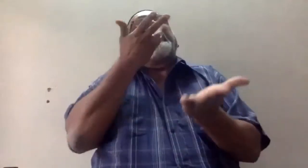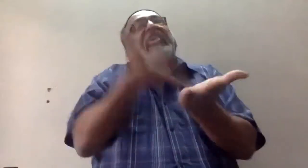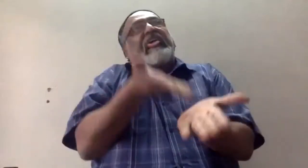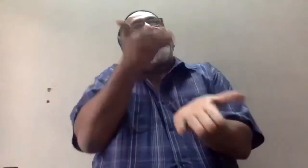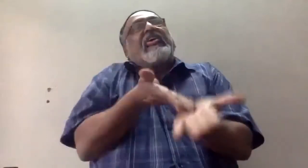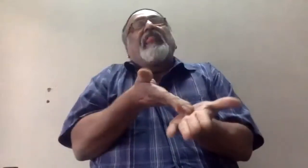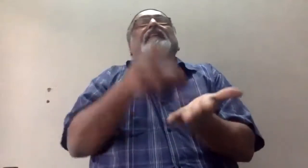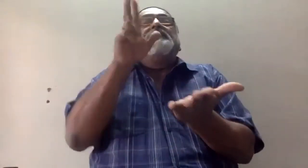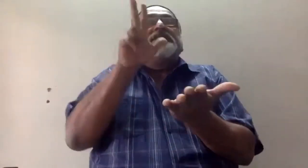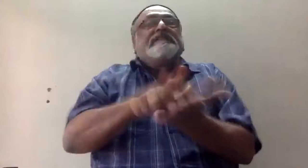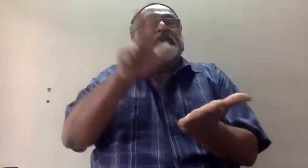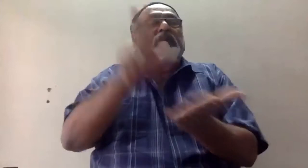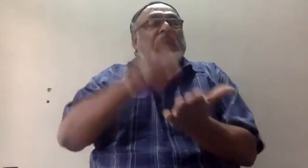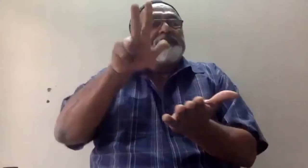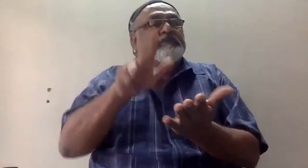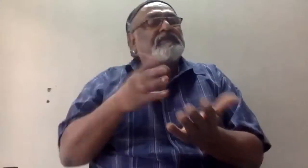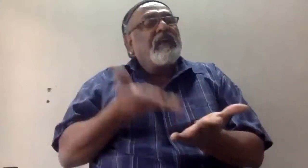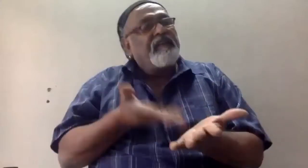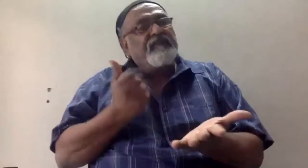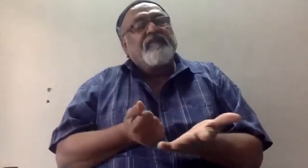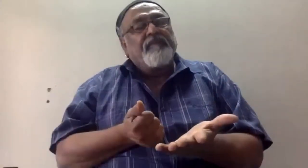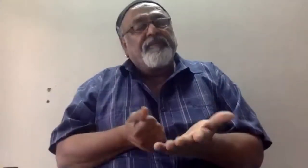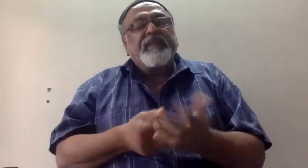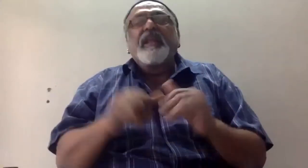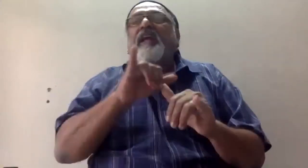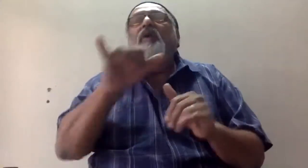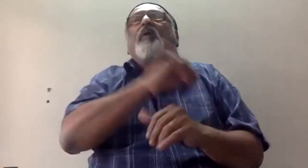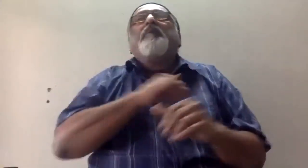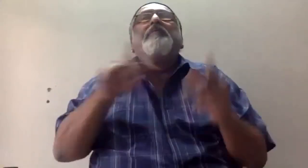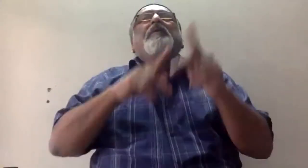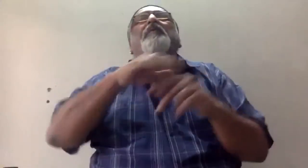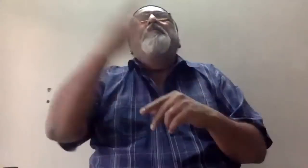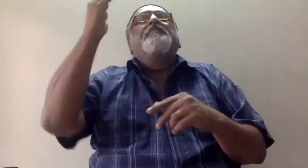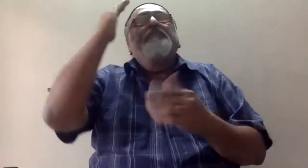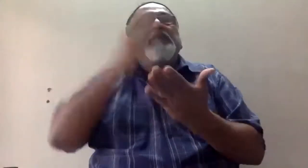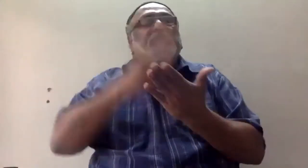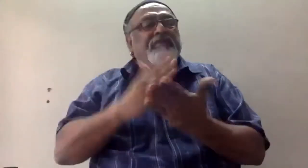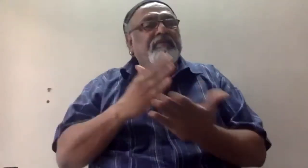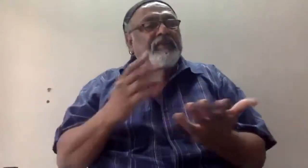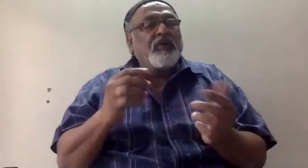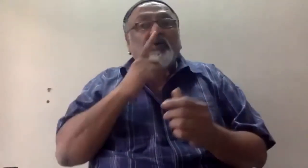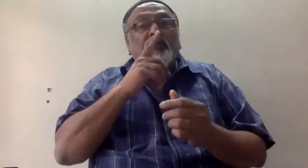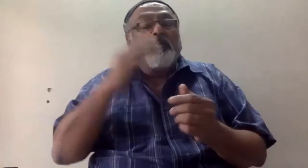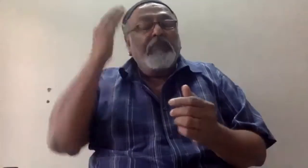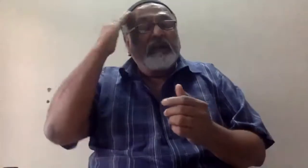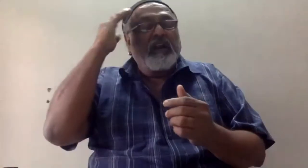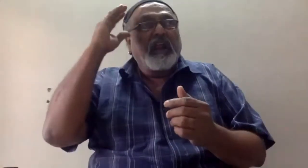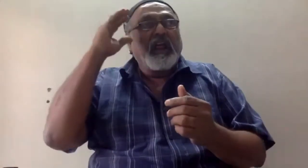Like there's a common belief, people with mental health conditions are prone to commit